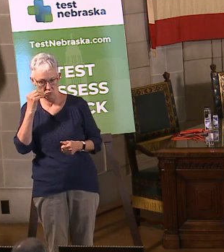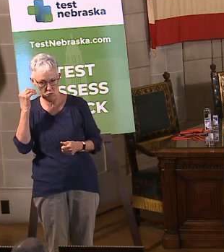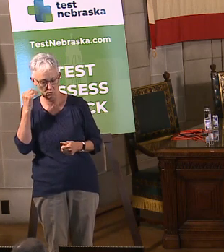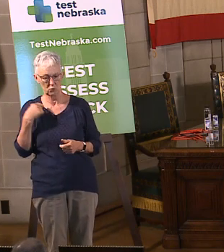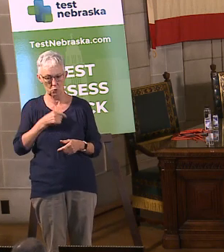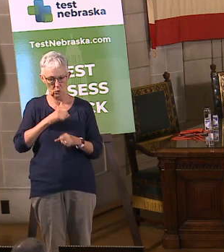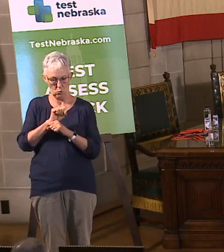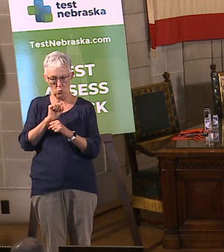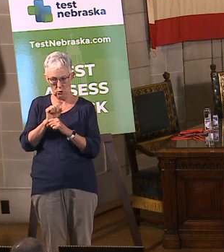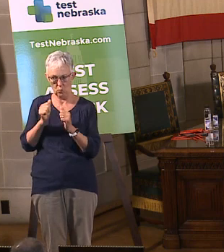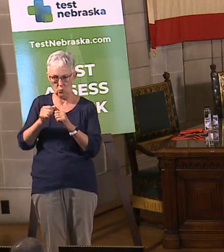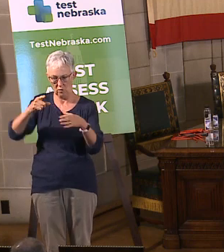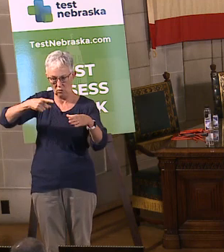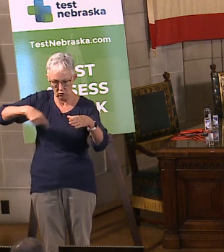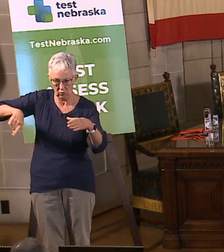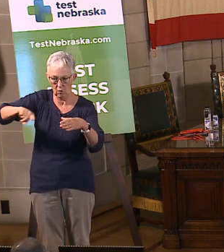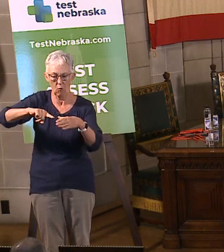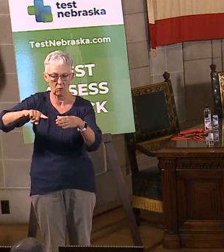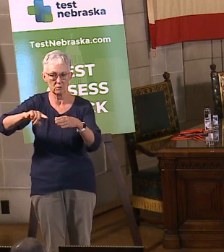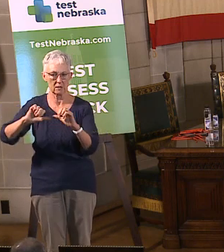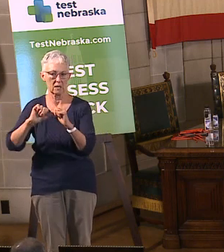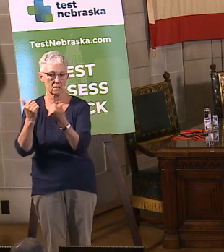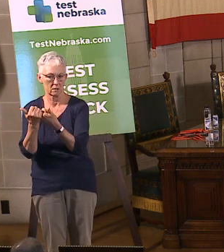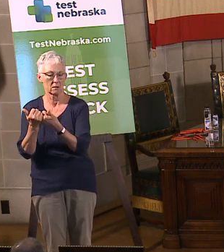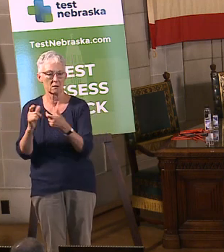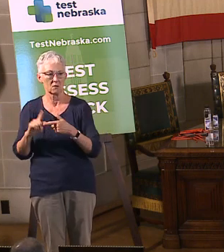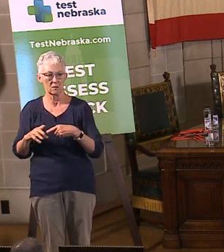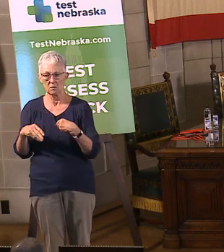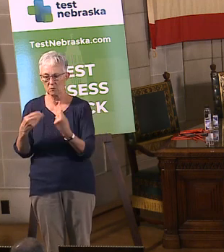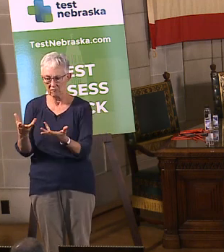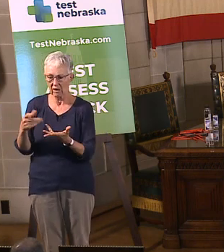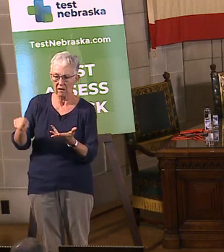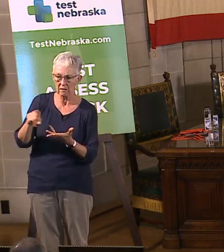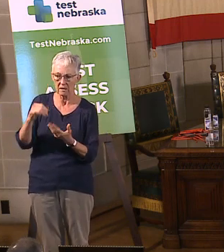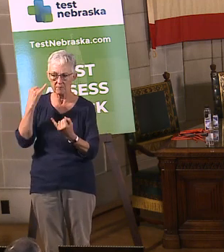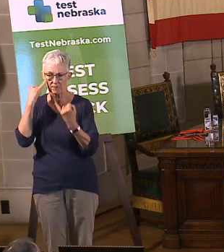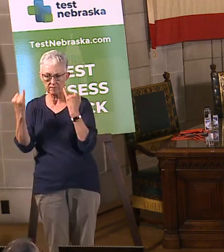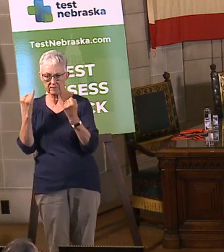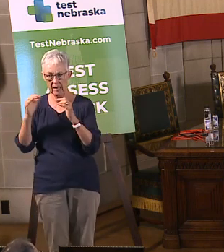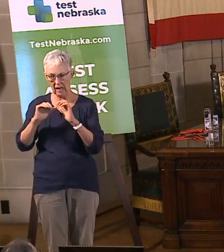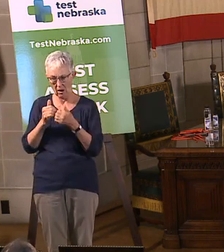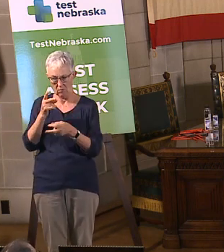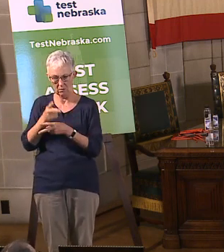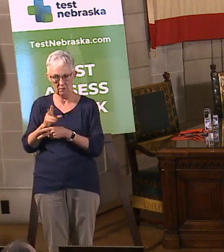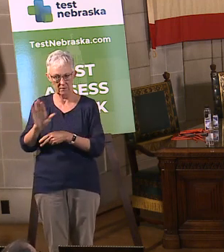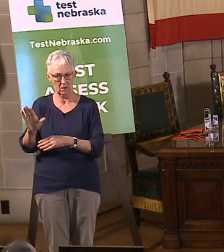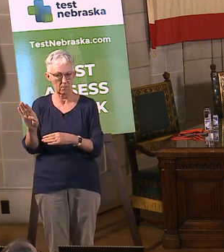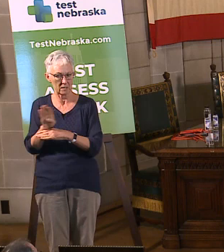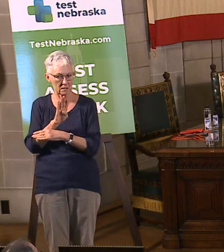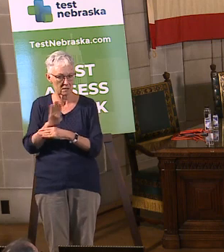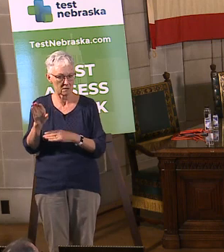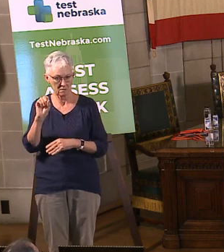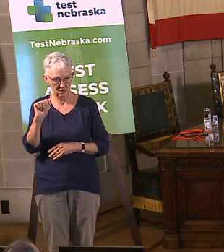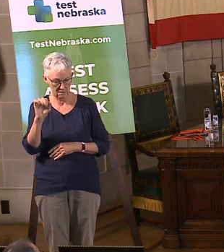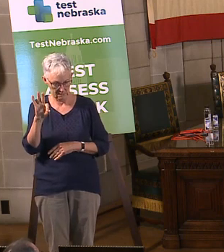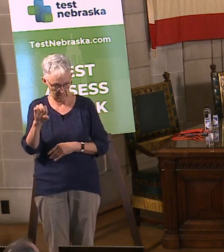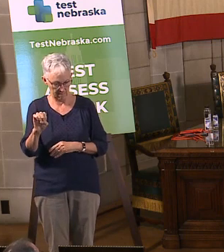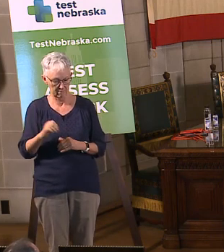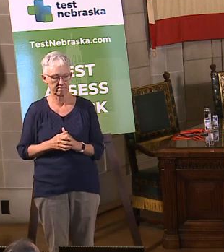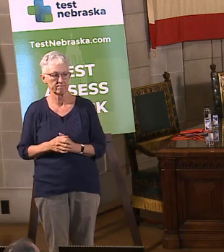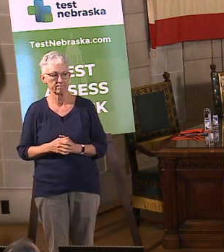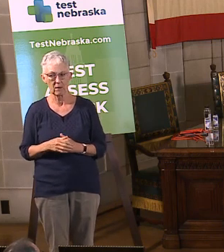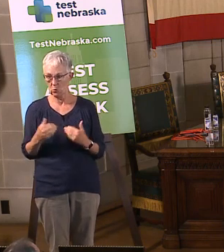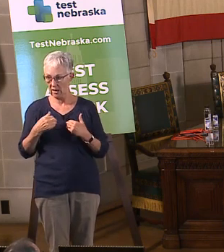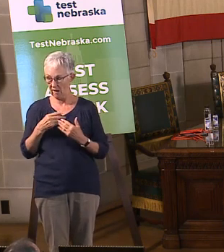to provide them guidance. In fact, we've had the ICAP program here in Nebraska for about 4.5 years, which is